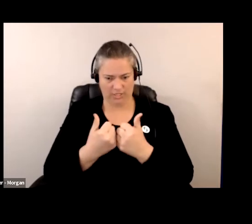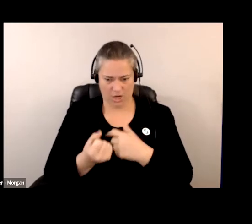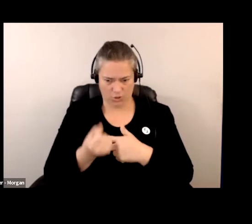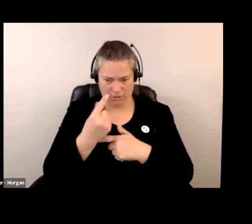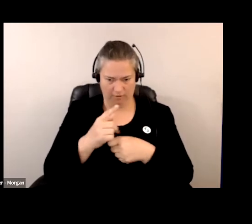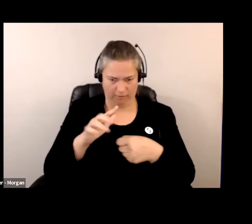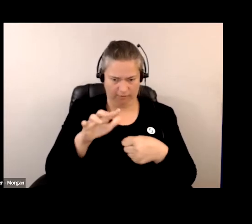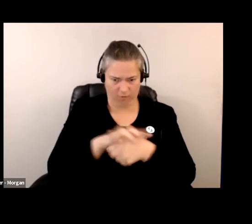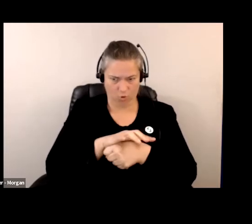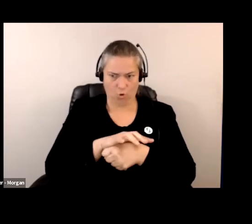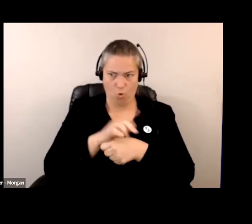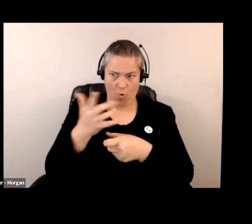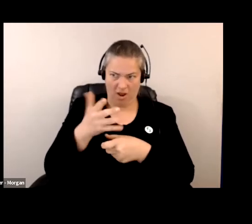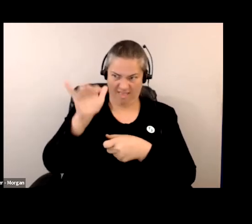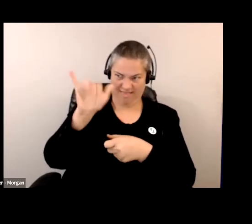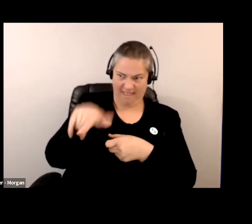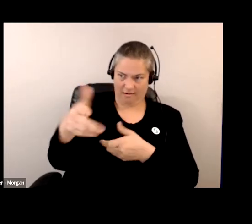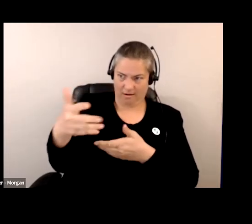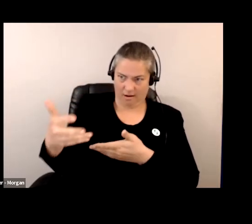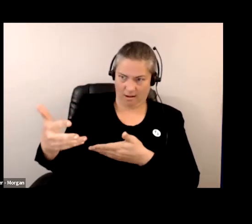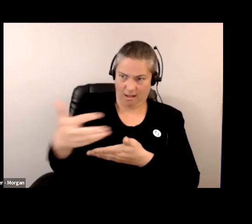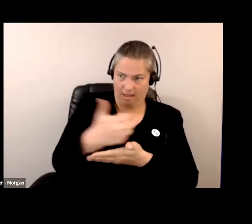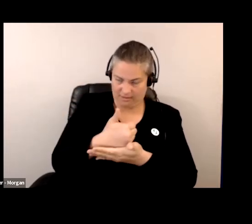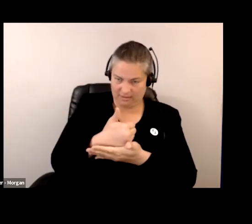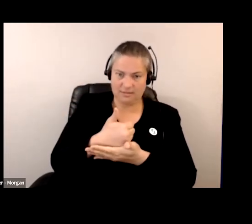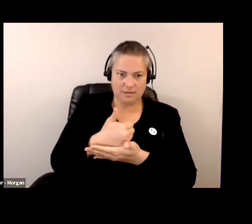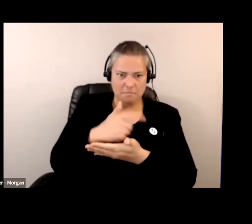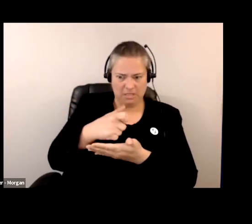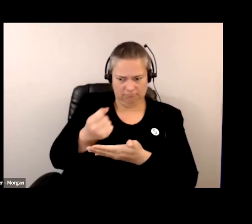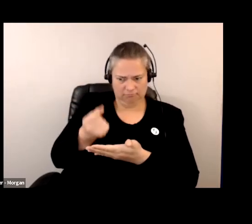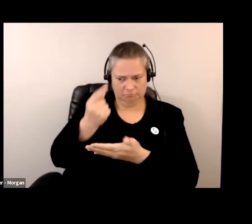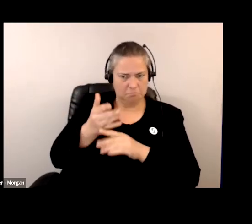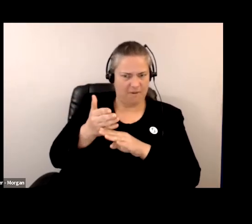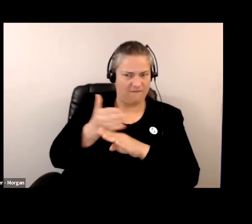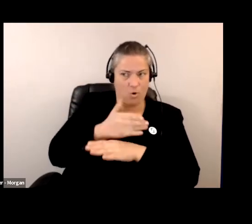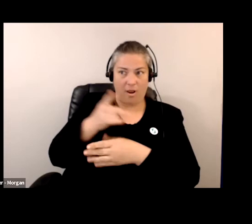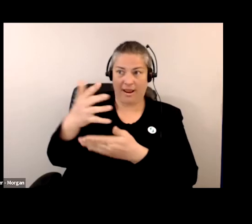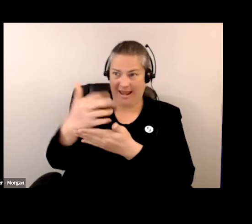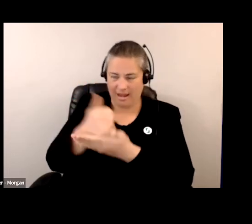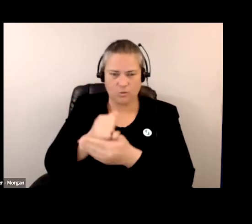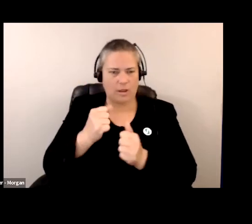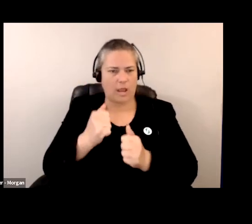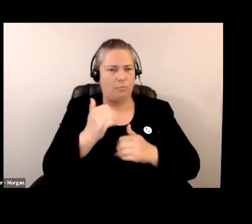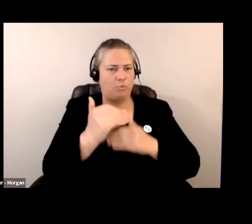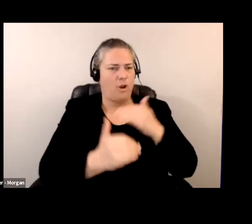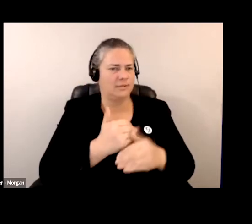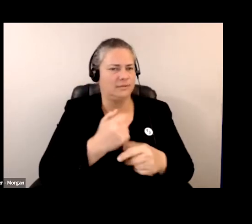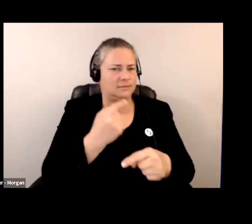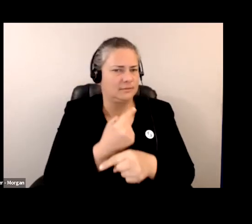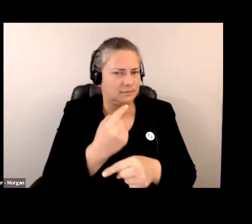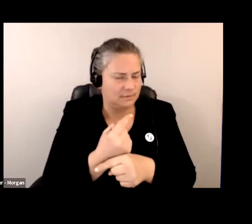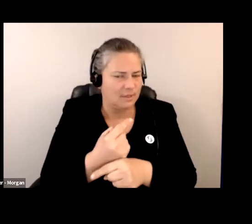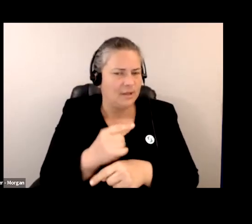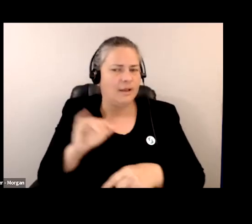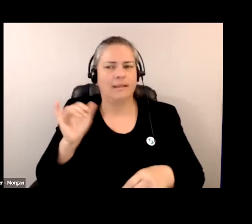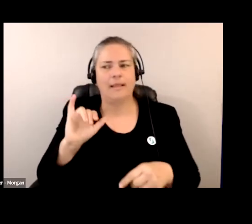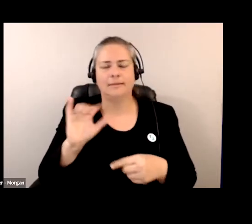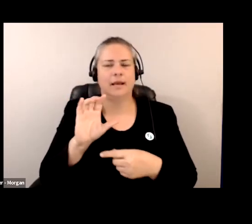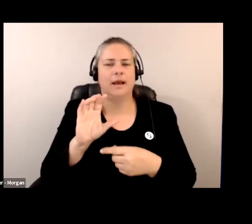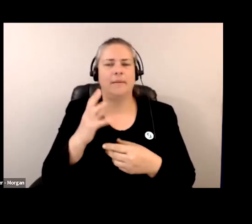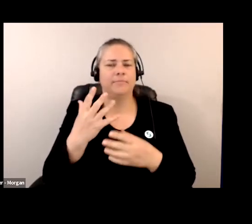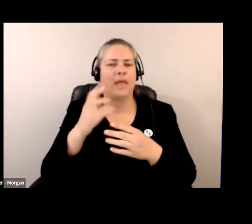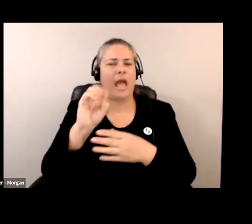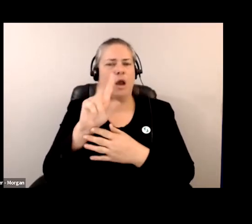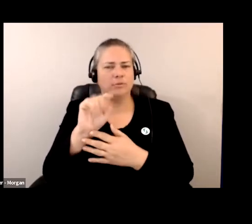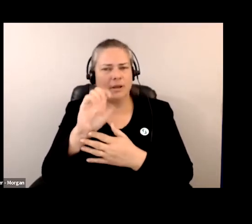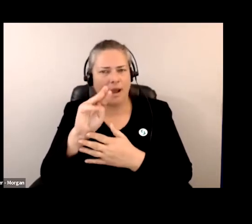what data to collect and how to process it. Things like outcomes